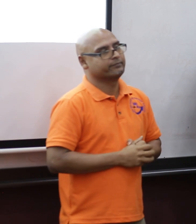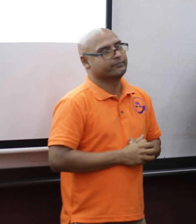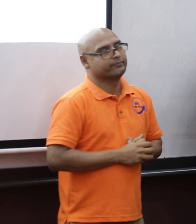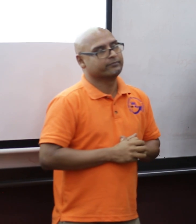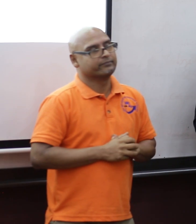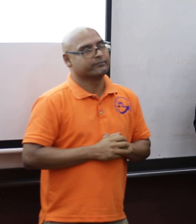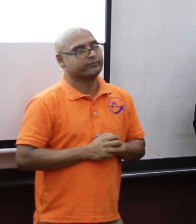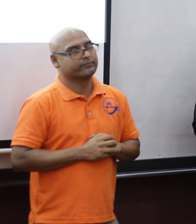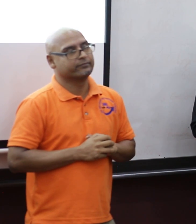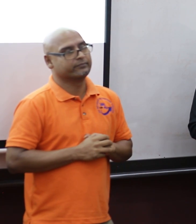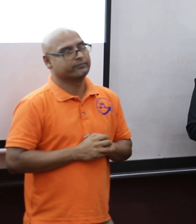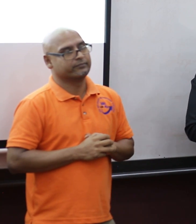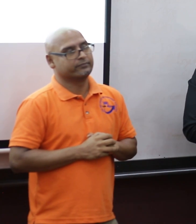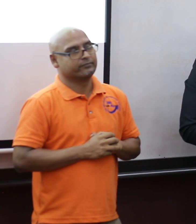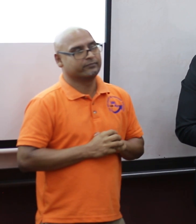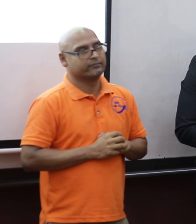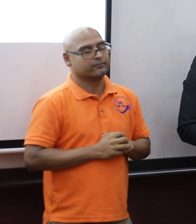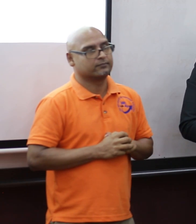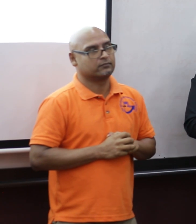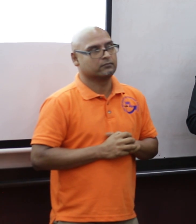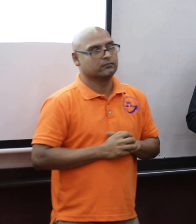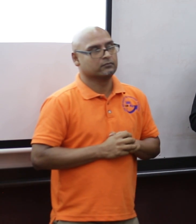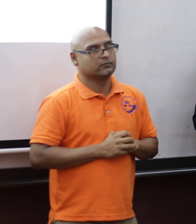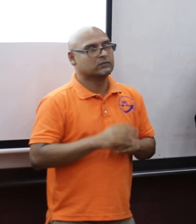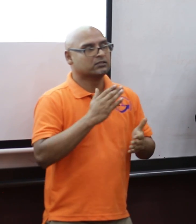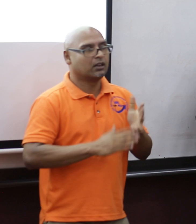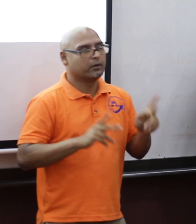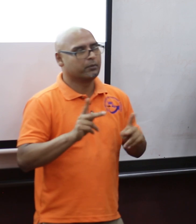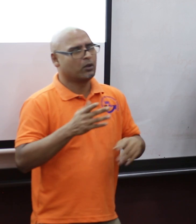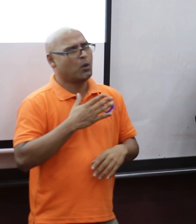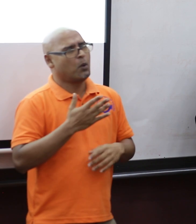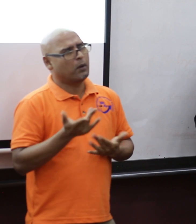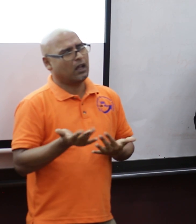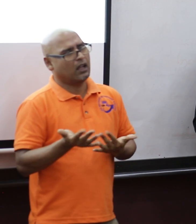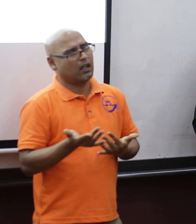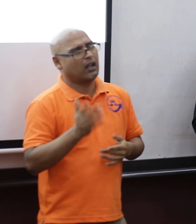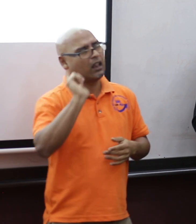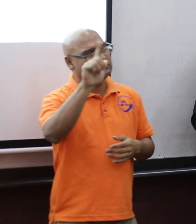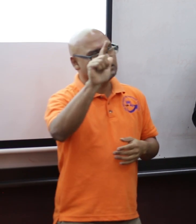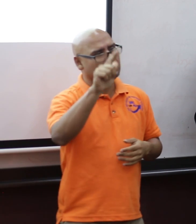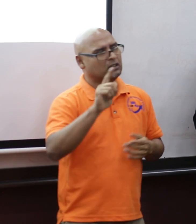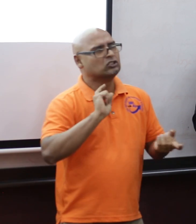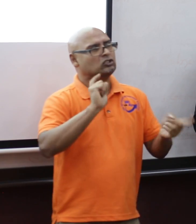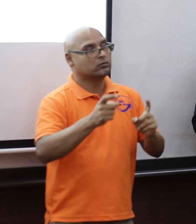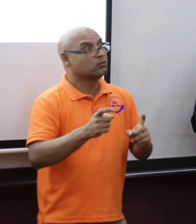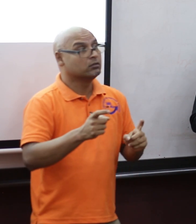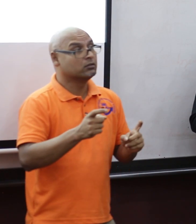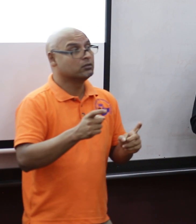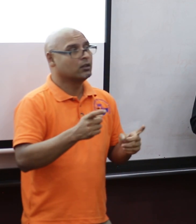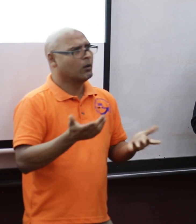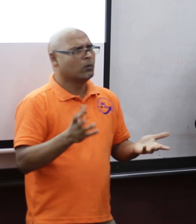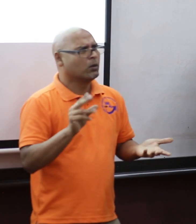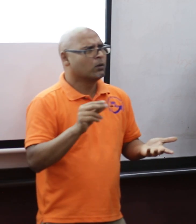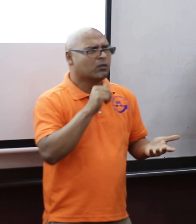oh, don't worry, it have time. You know, we'll get it right in time. But I always say I have no time.